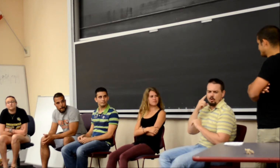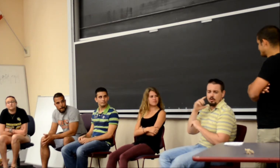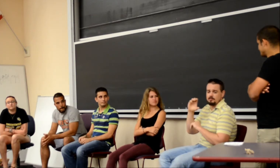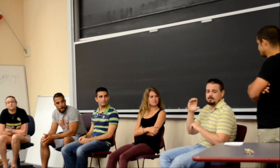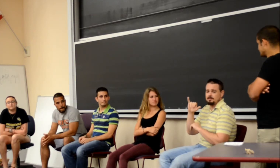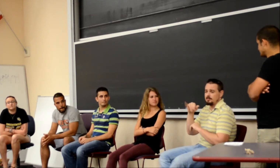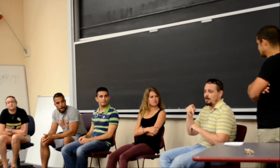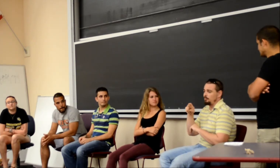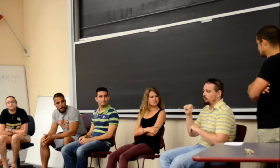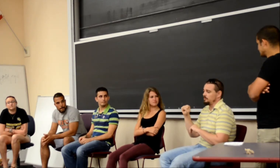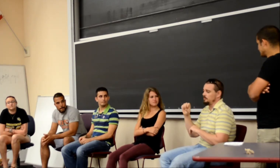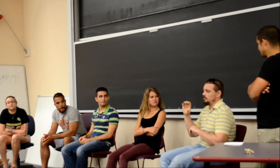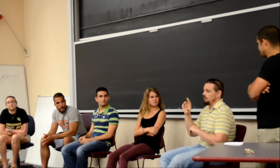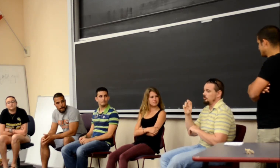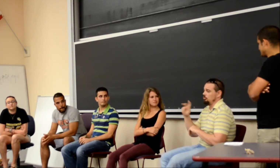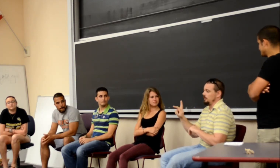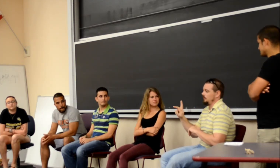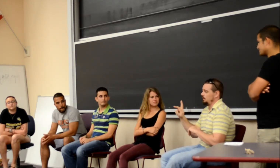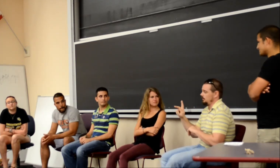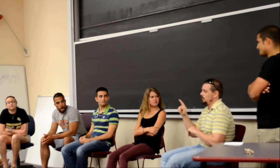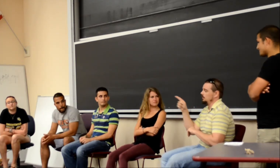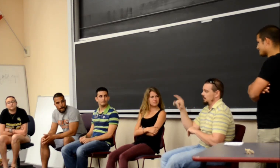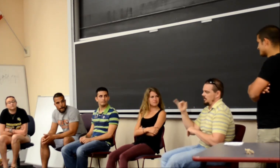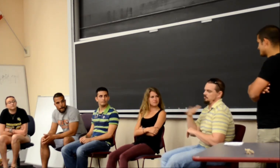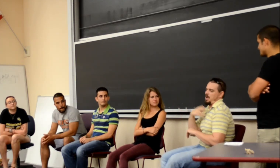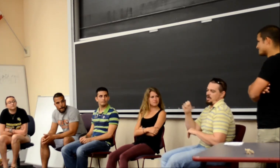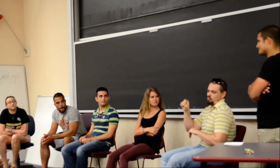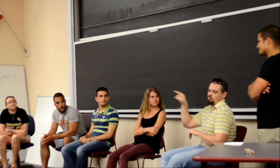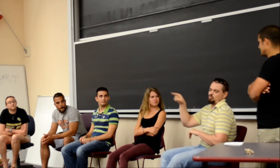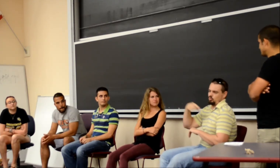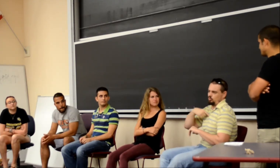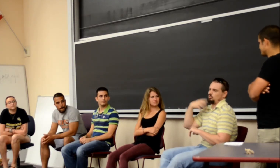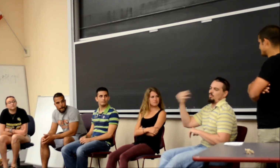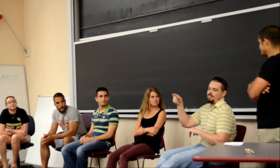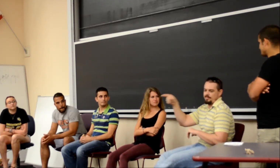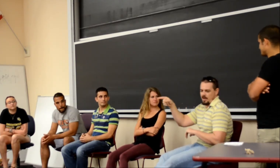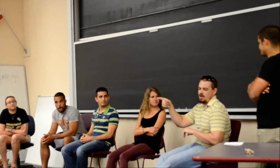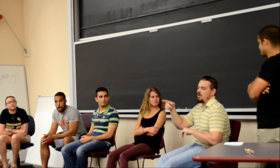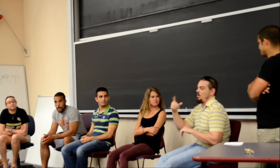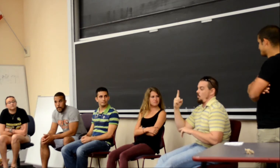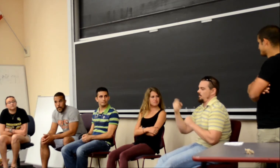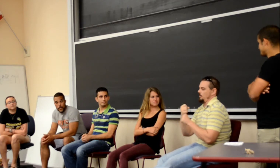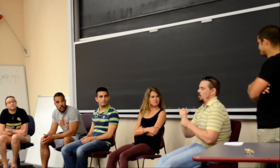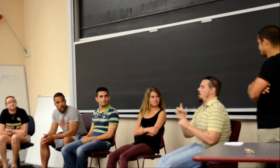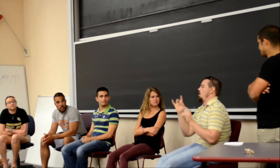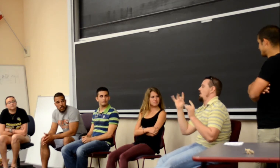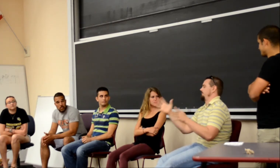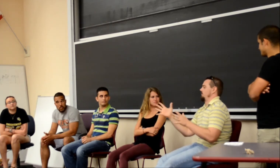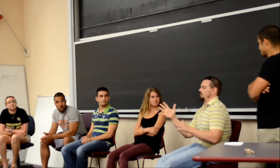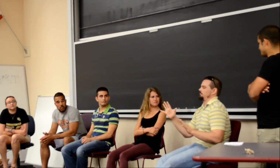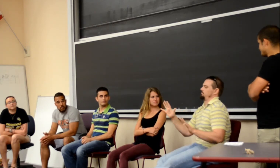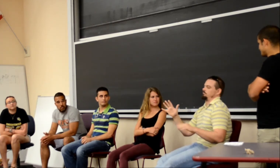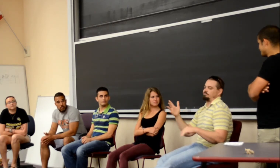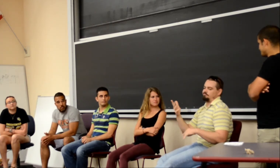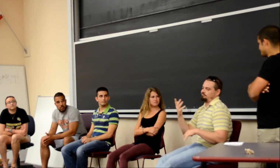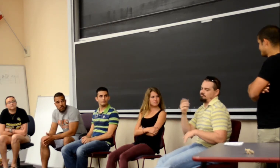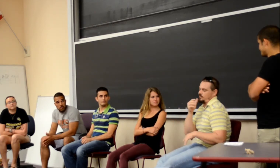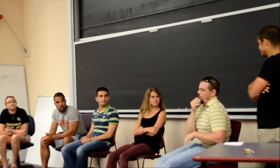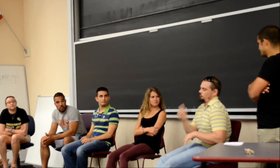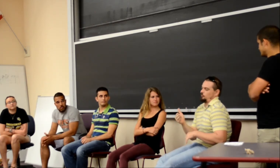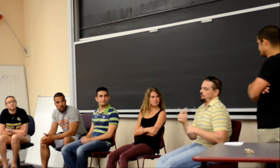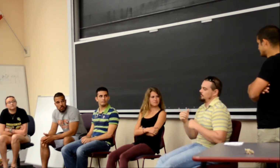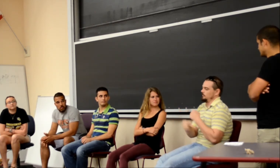one in Orlando, Cypress Creek. That was my high school. I went there for 1 year. It was